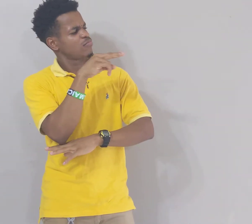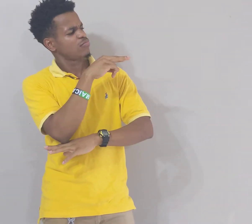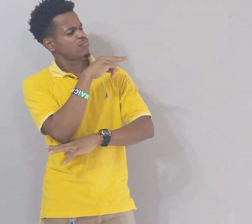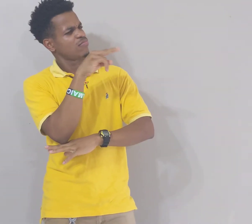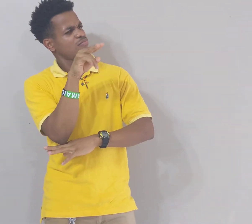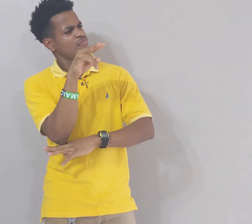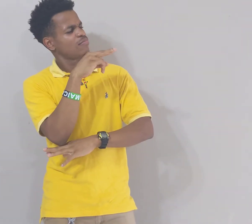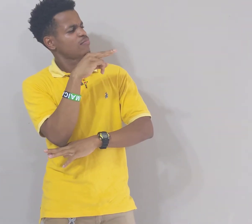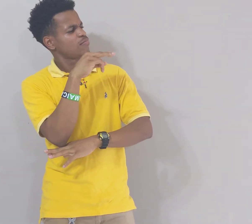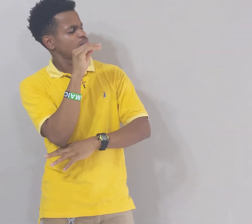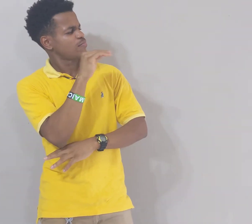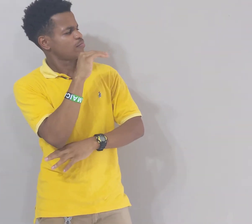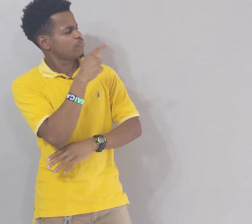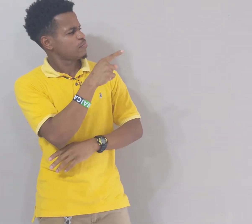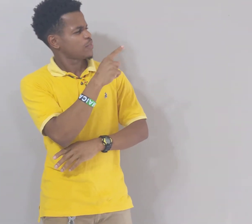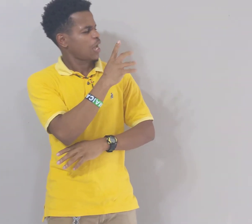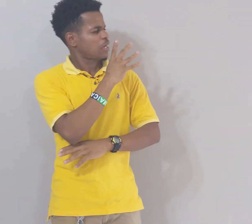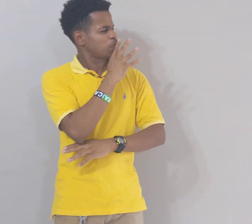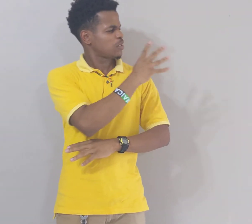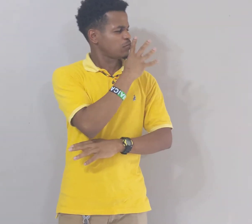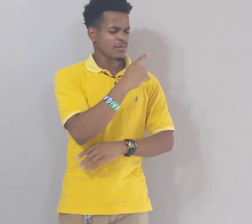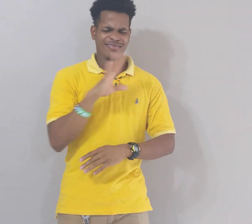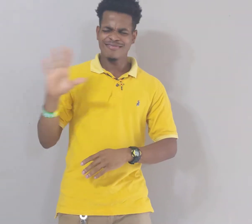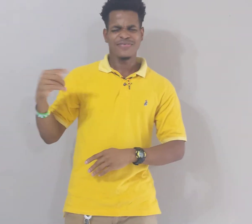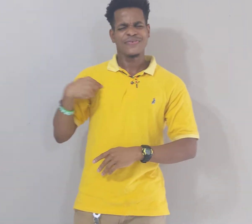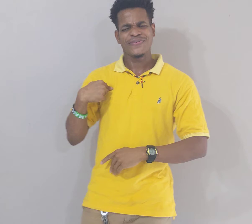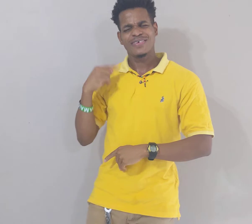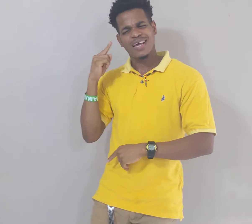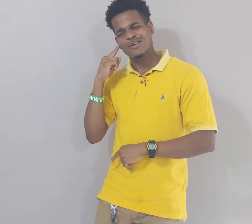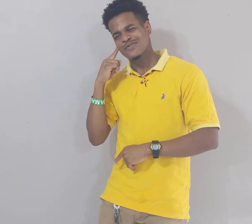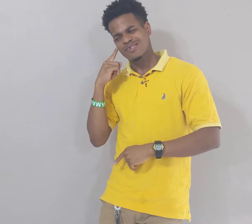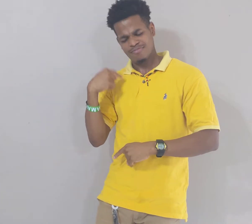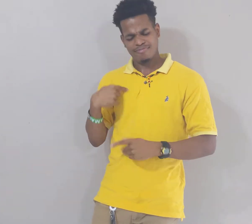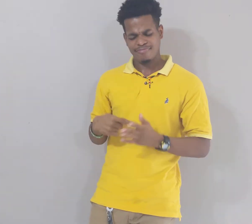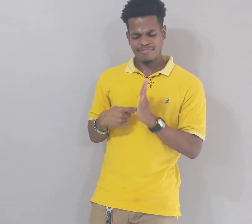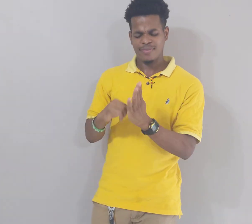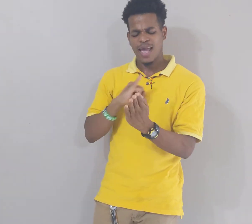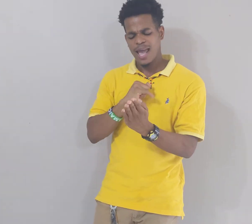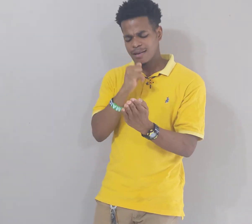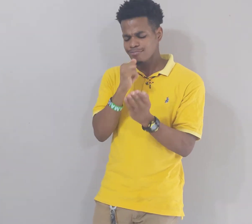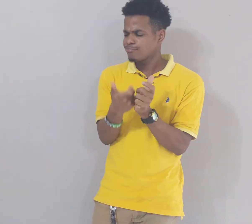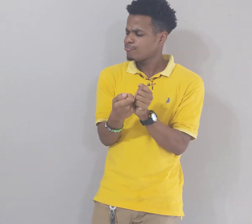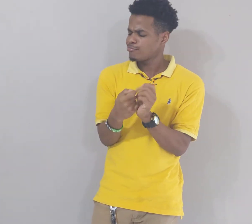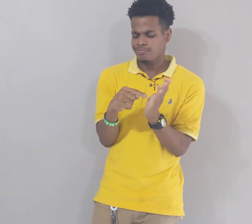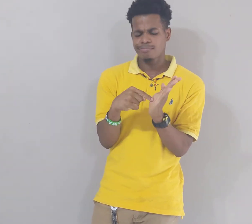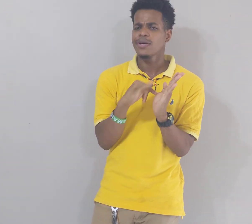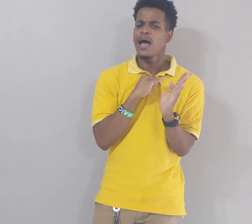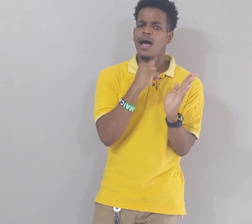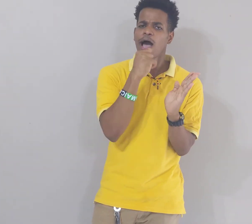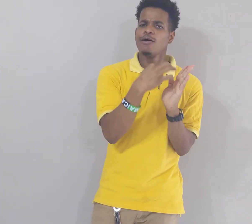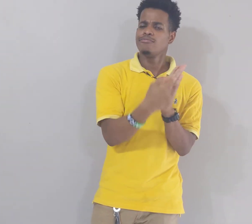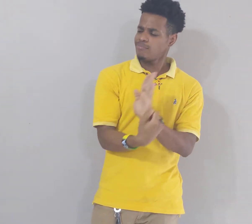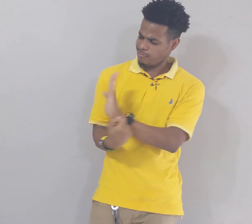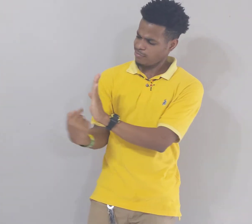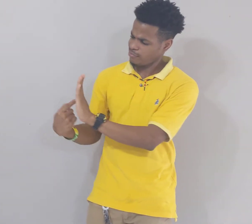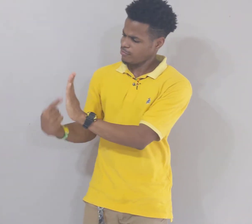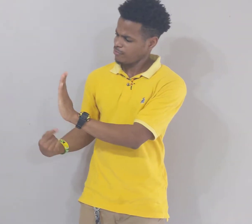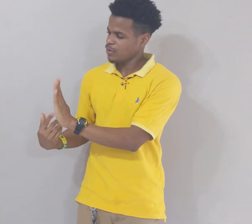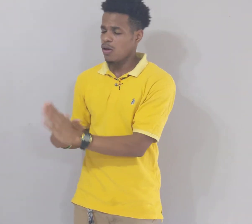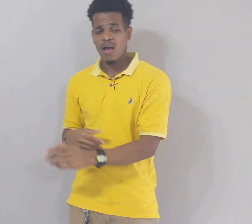And the man was looking at the movie and looking at me, and he spoke to me. And I gestured, "I'm deaf," and I wrote it on